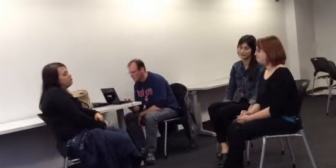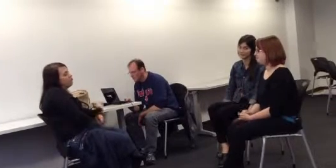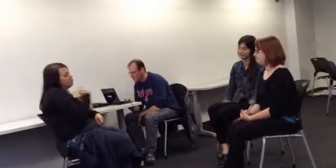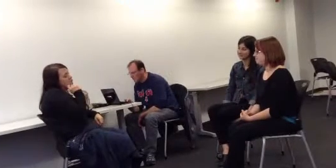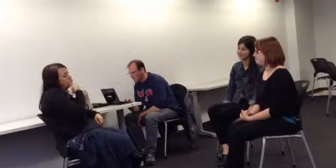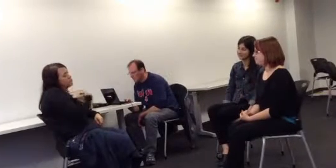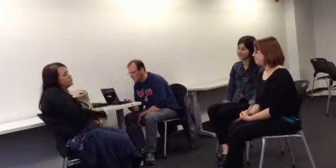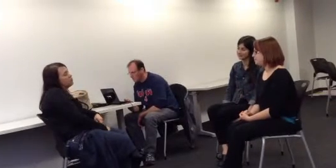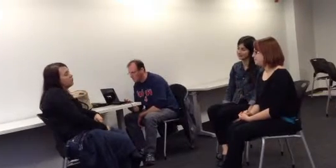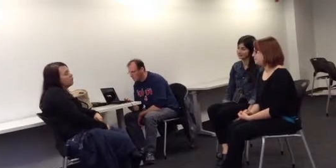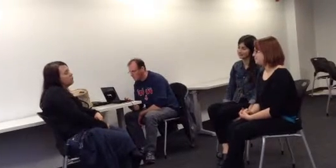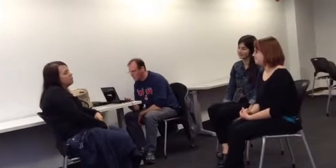Cool.